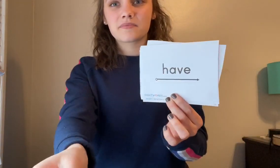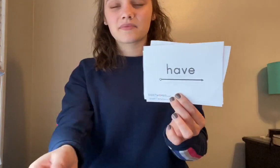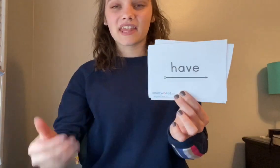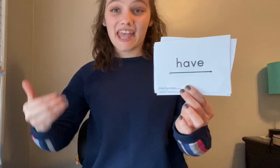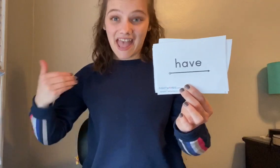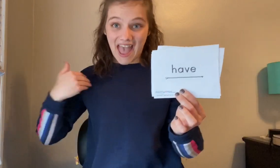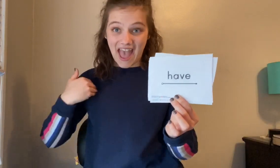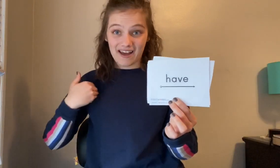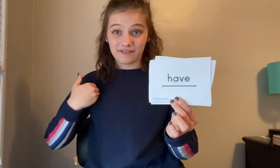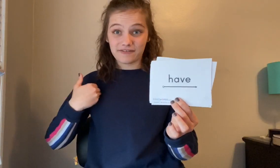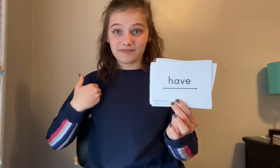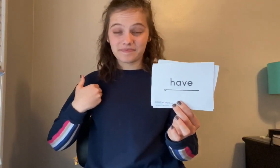Have.